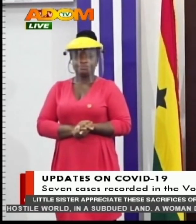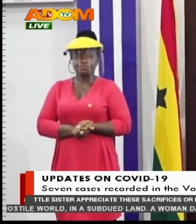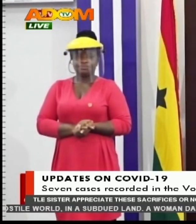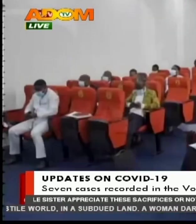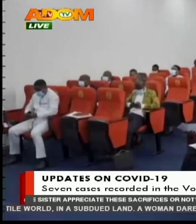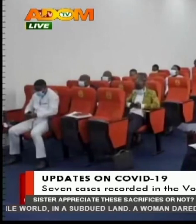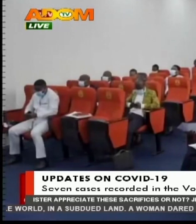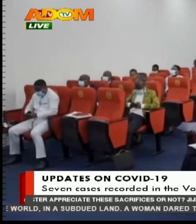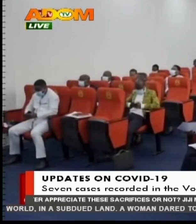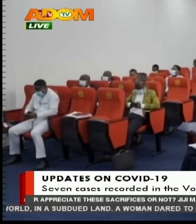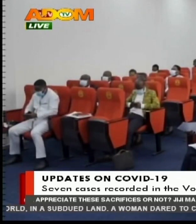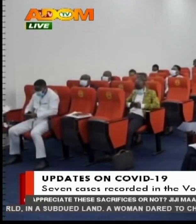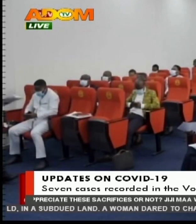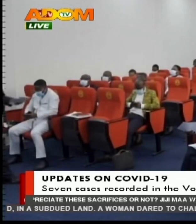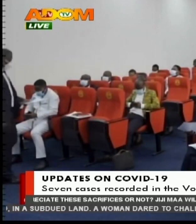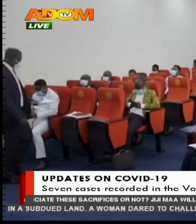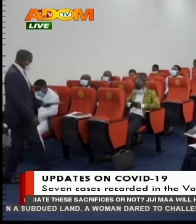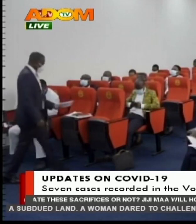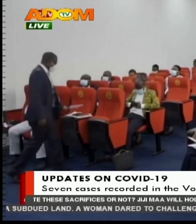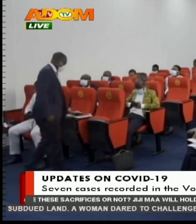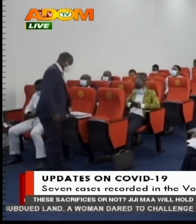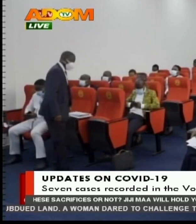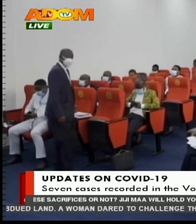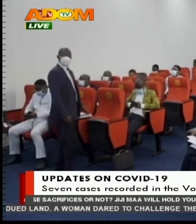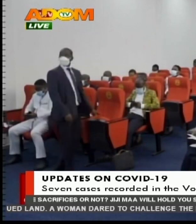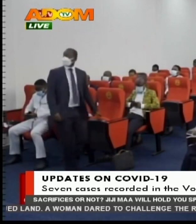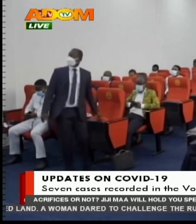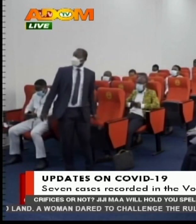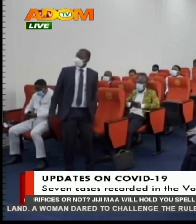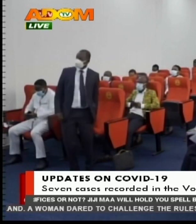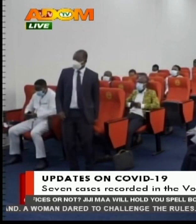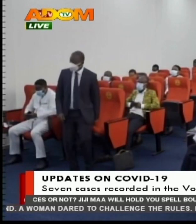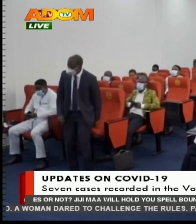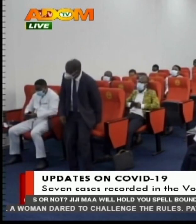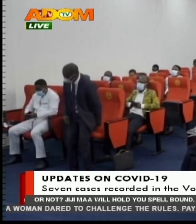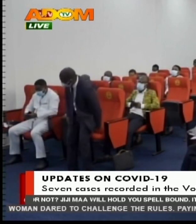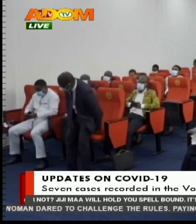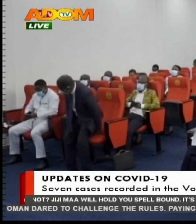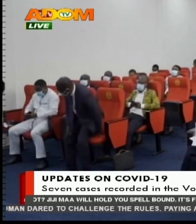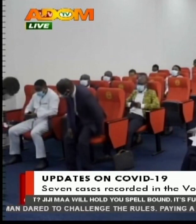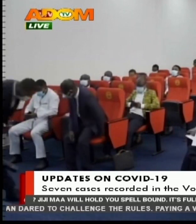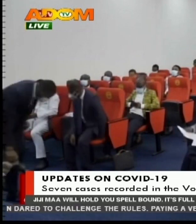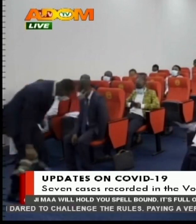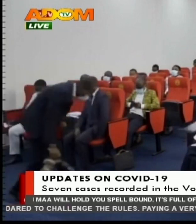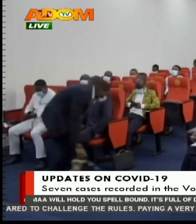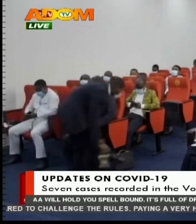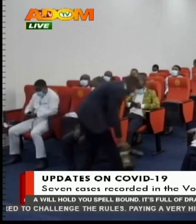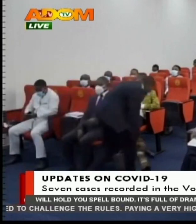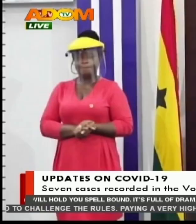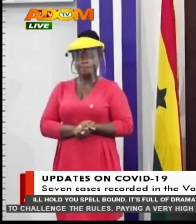So, ladies and gentlemen, we are informed that as of this